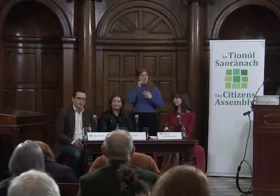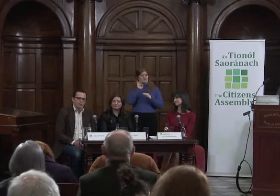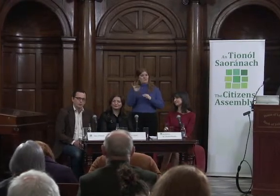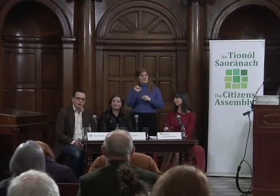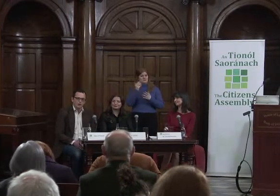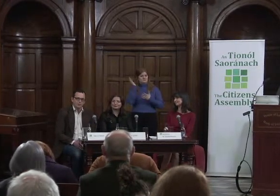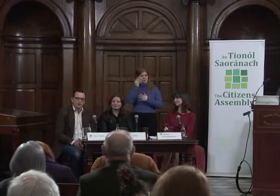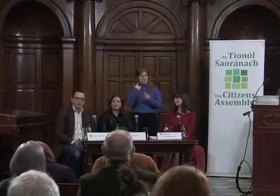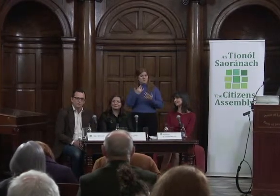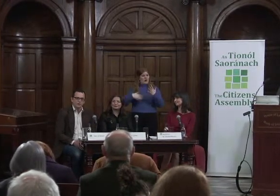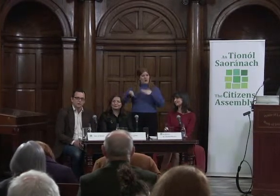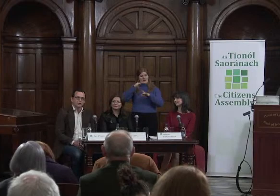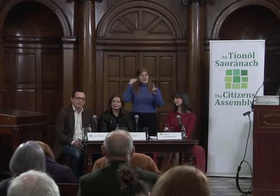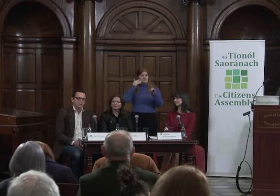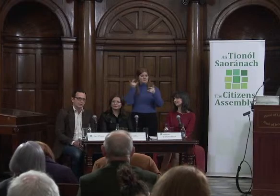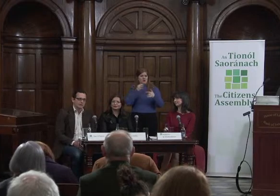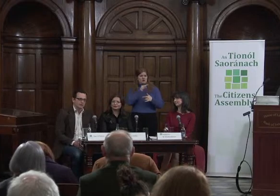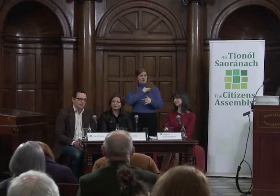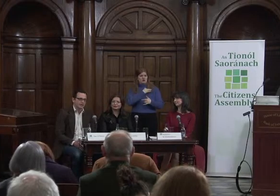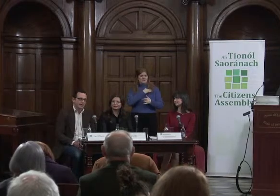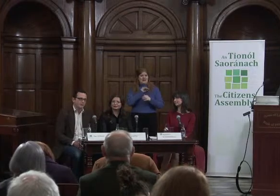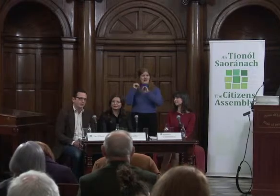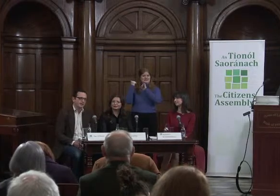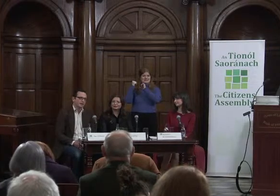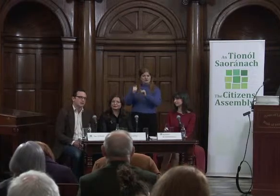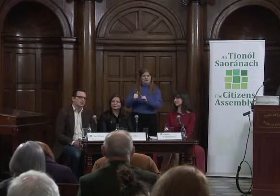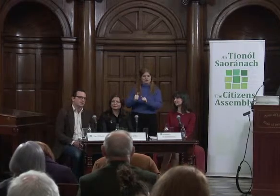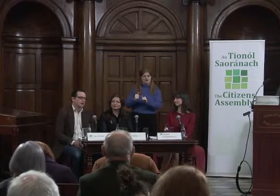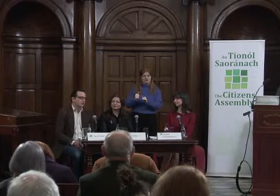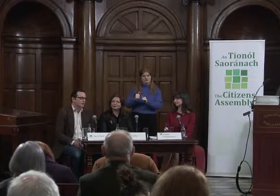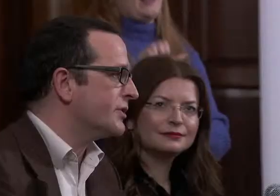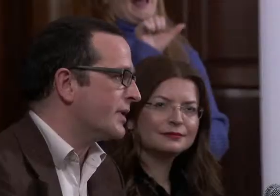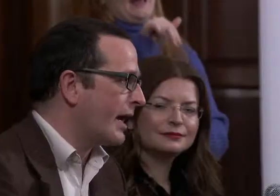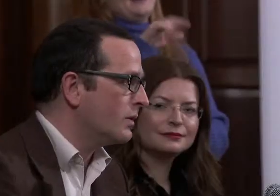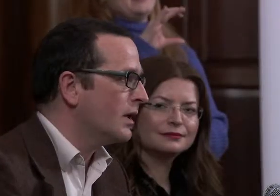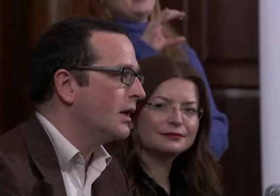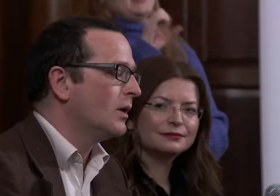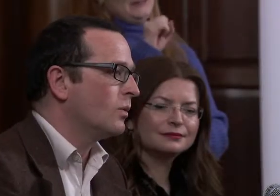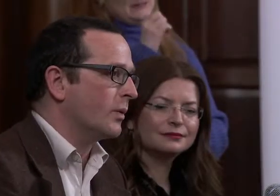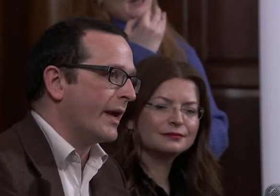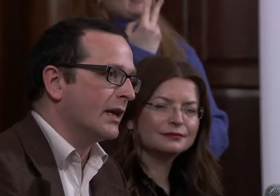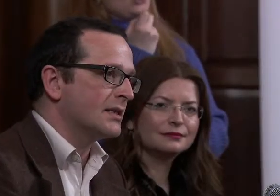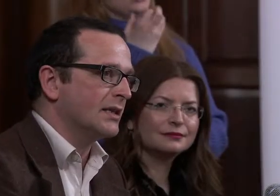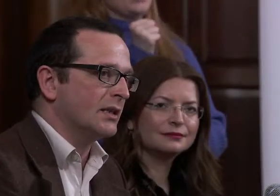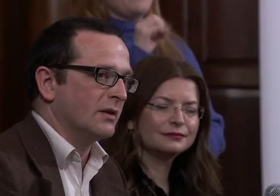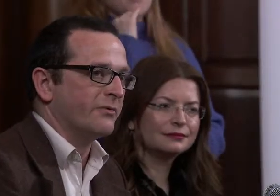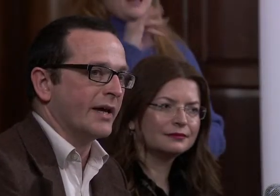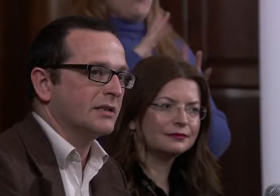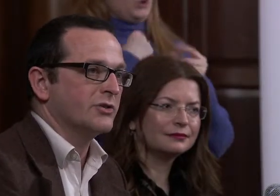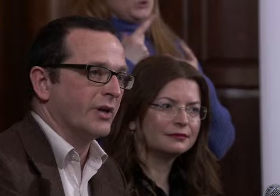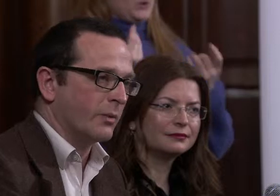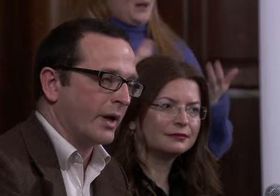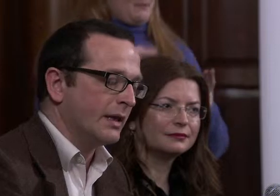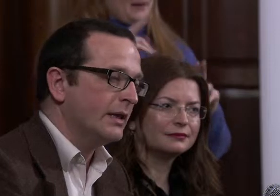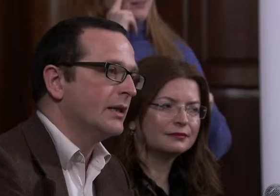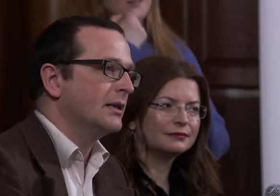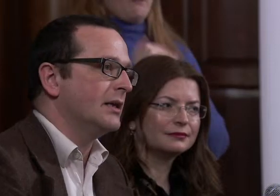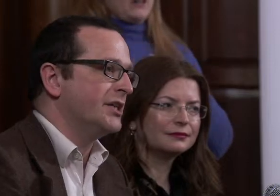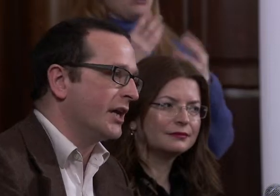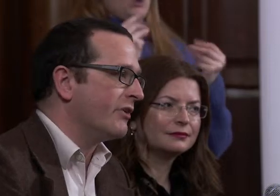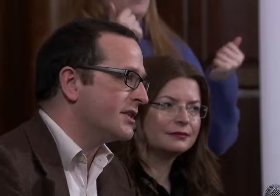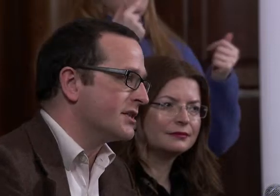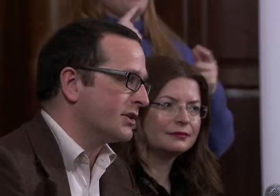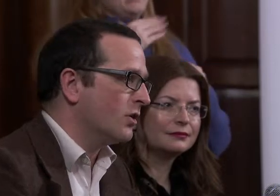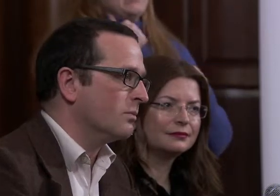his talk was that we all aspire to be good ancestors. And by that I mean that the things that we do now, while we may not see the effect straight away,